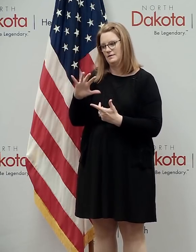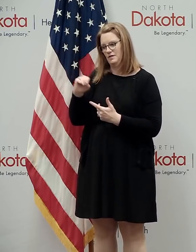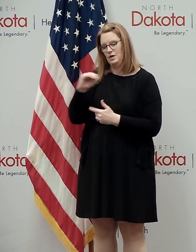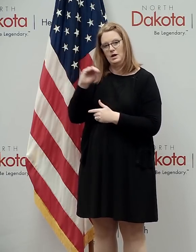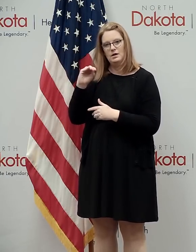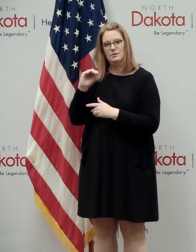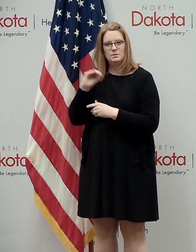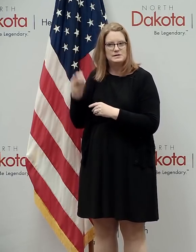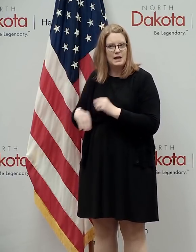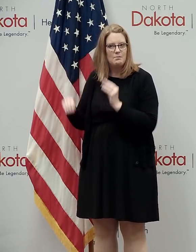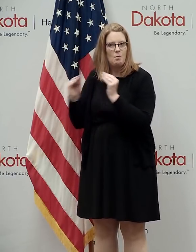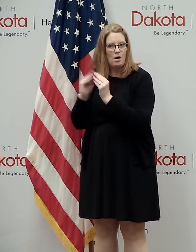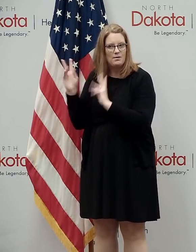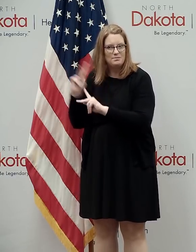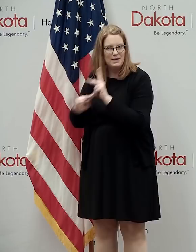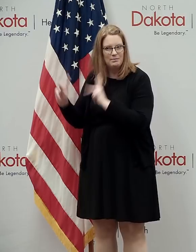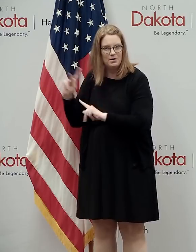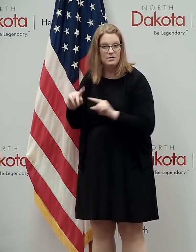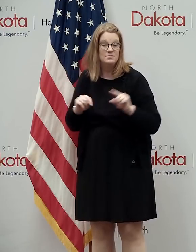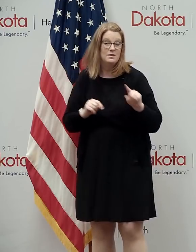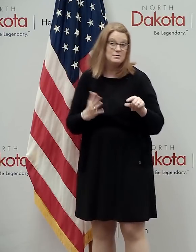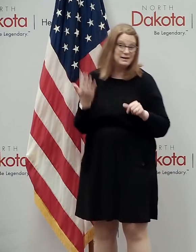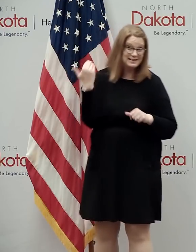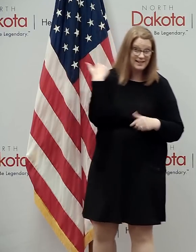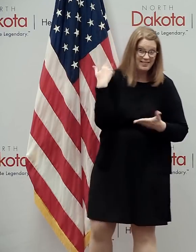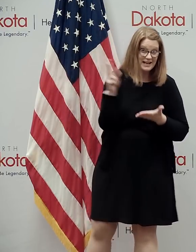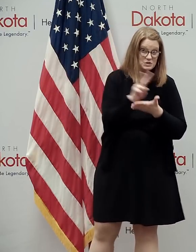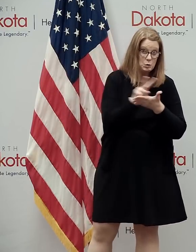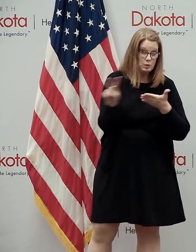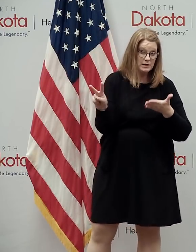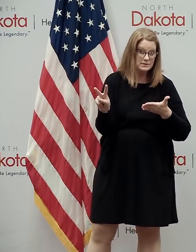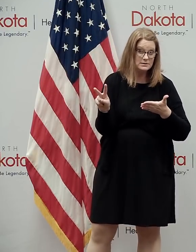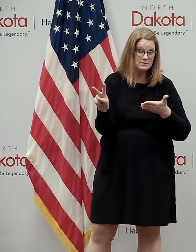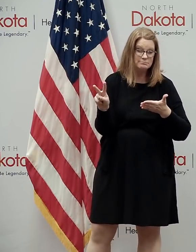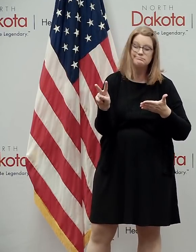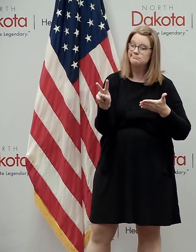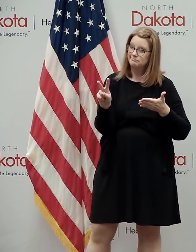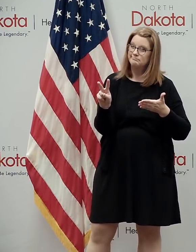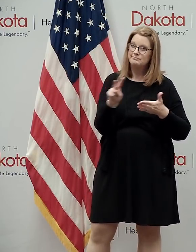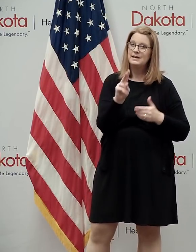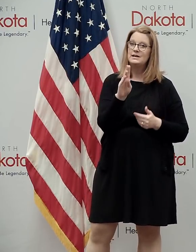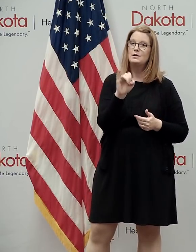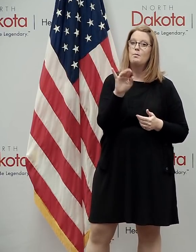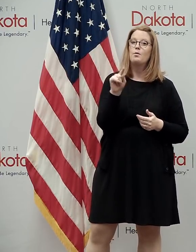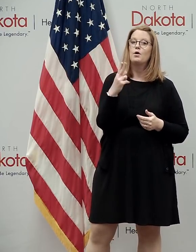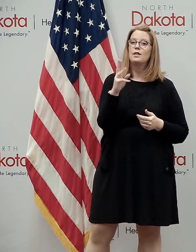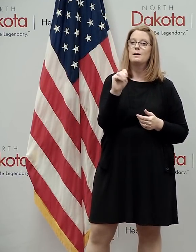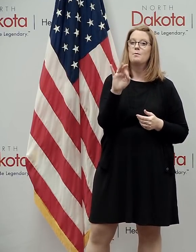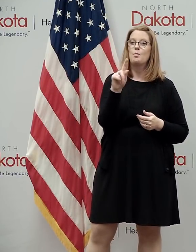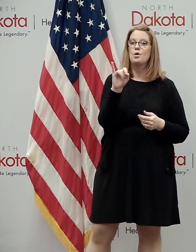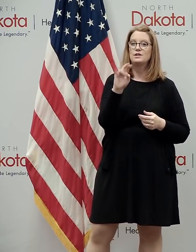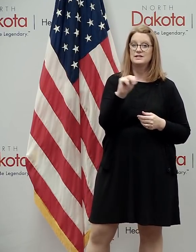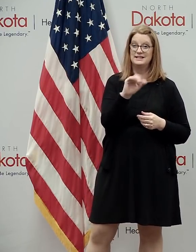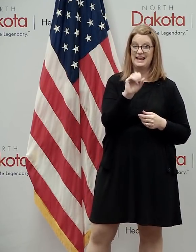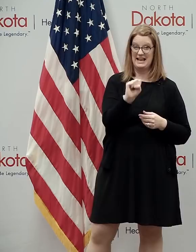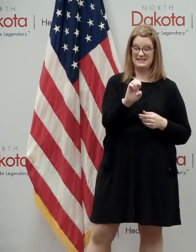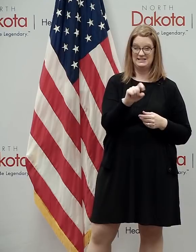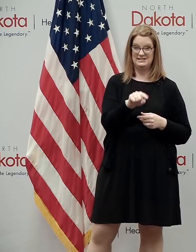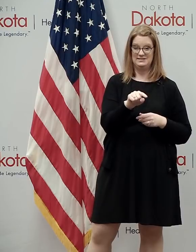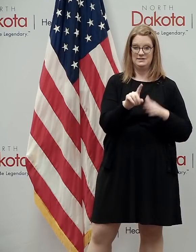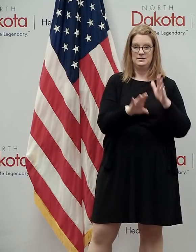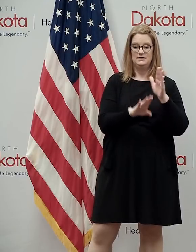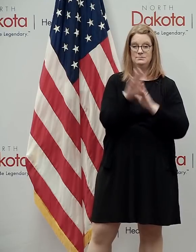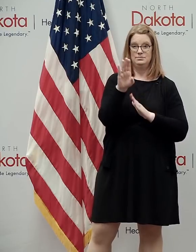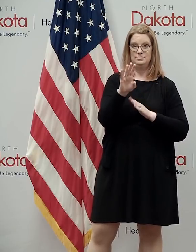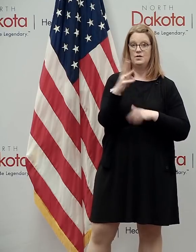more population there. But in the last 2 weeks, we've had the Burley-Morton case numbers have exceeded the Cass County 4